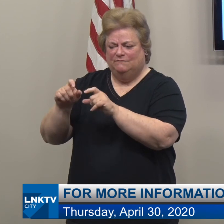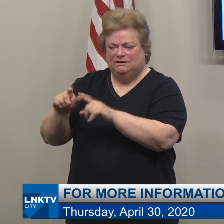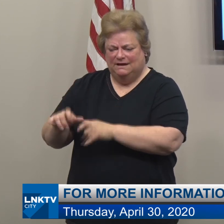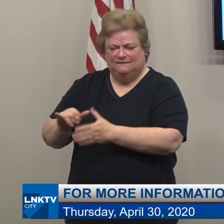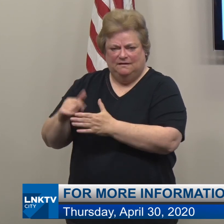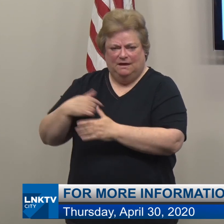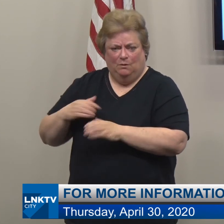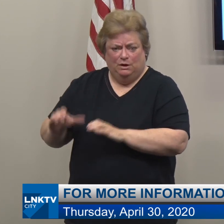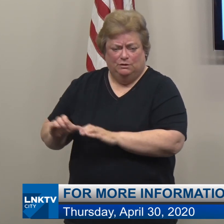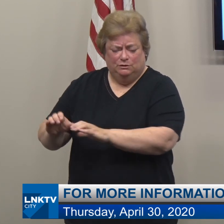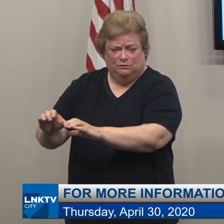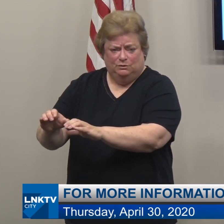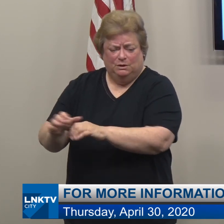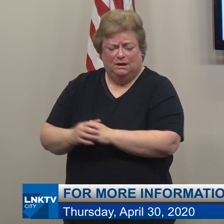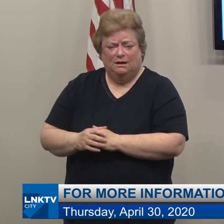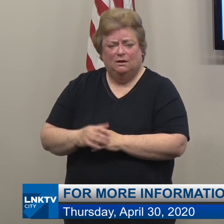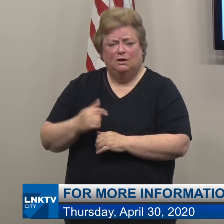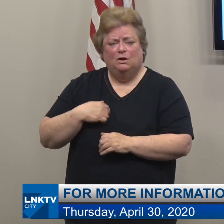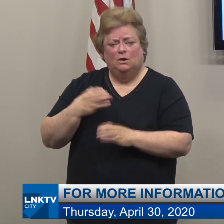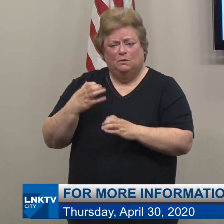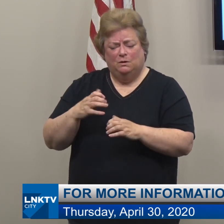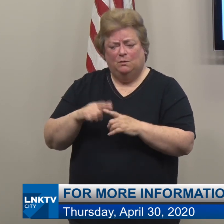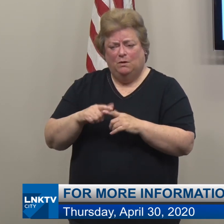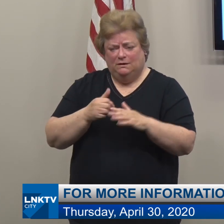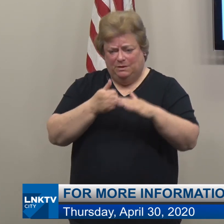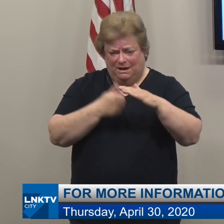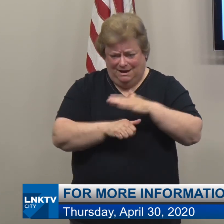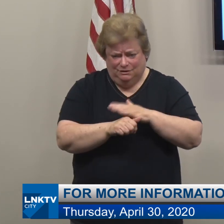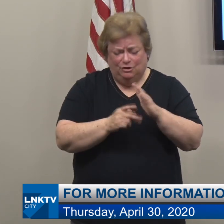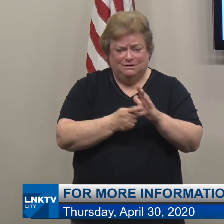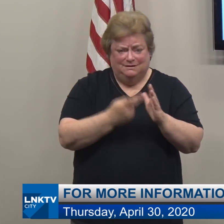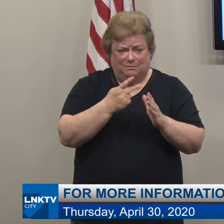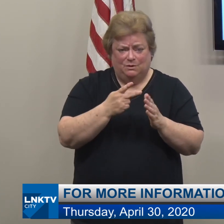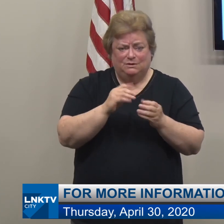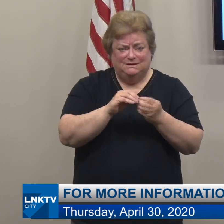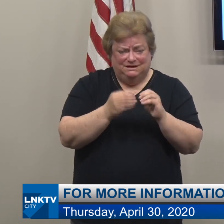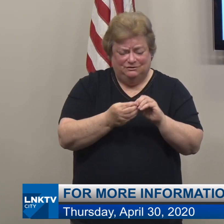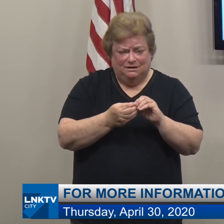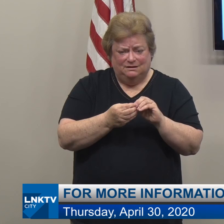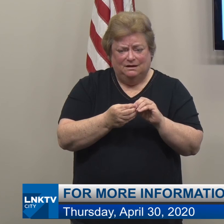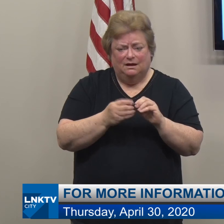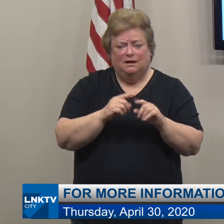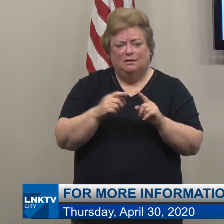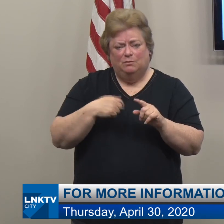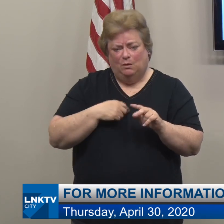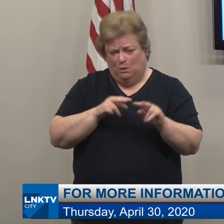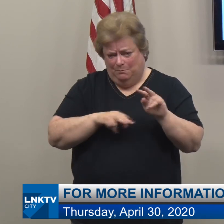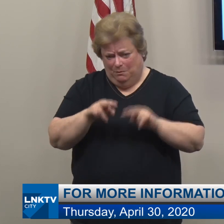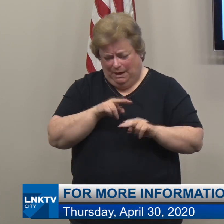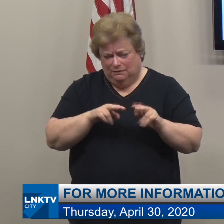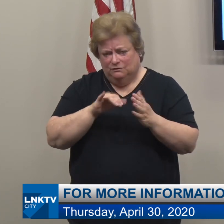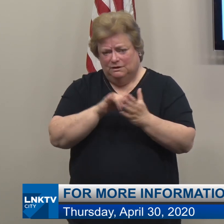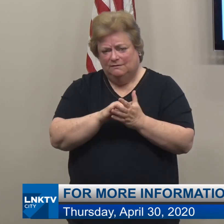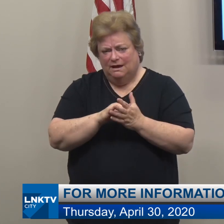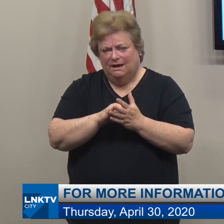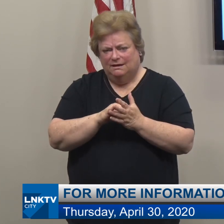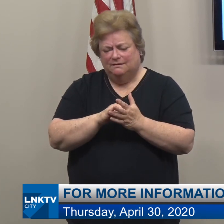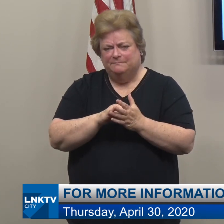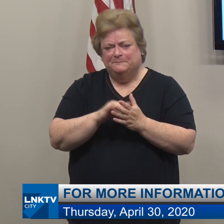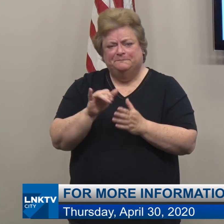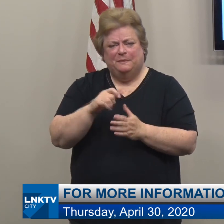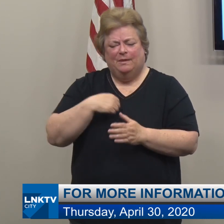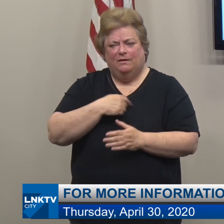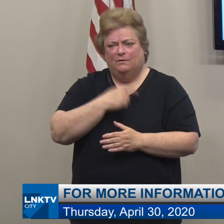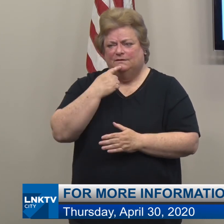done. So we definitely want to be under a double-digit. But we're going to monitor that, and just like we said,